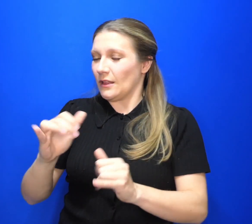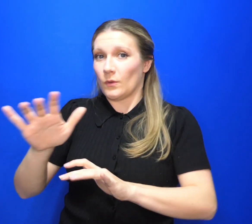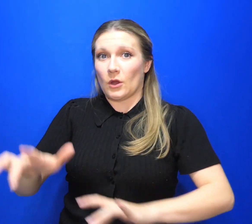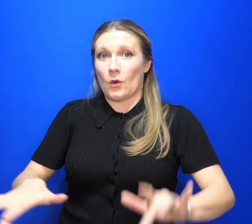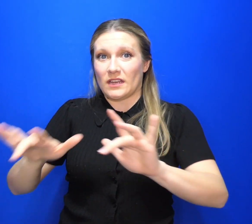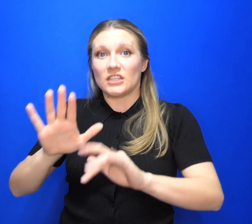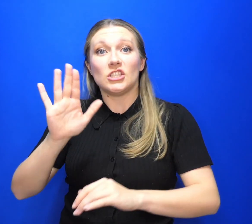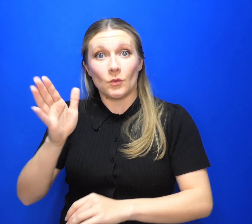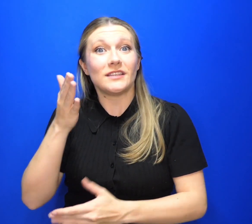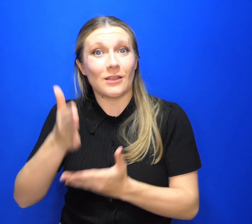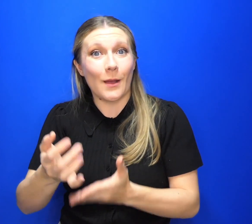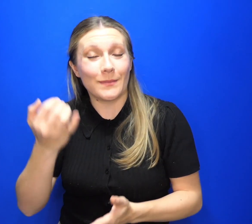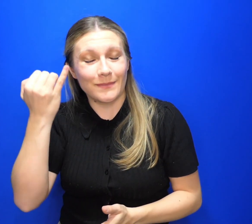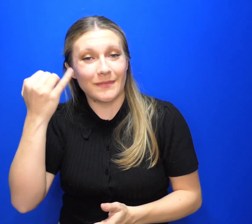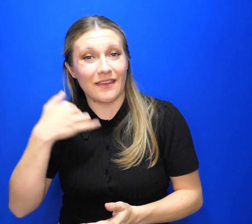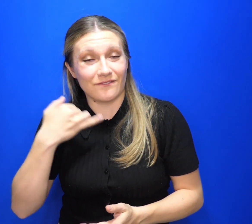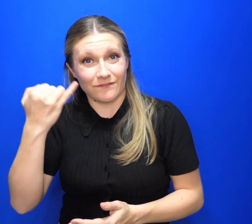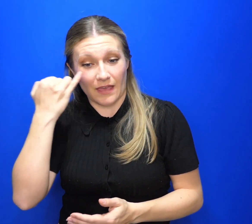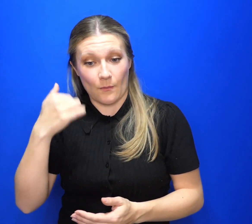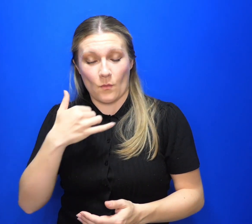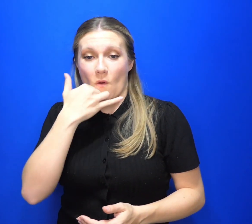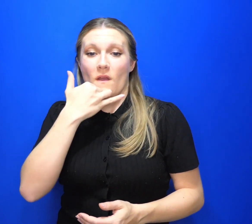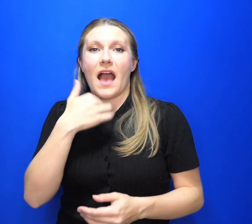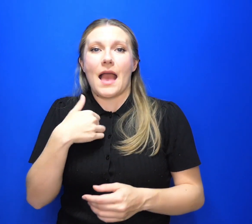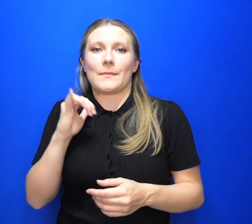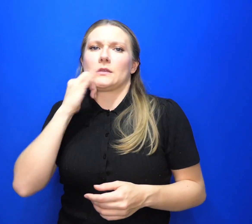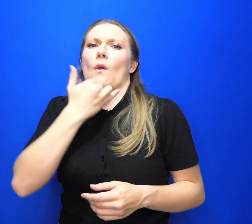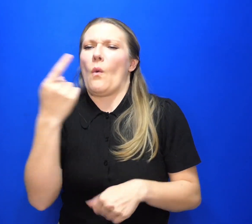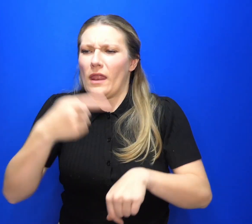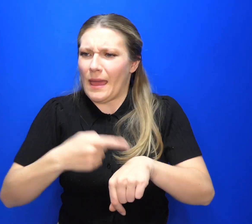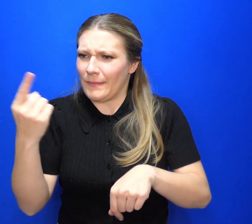how many years have we been doing this together? Oh my God, a long time. And you're like, I am not a nurse. I'm like,